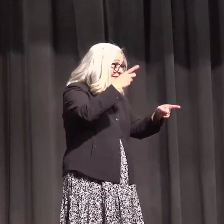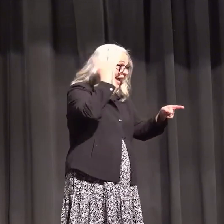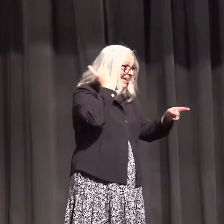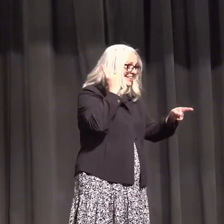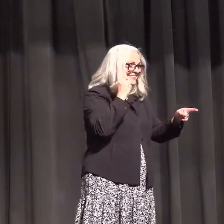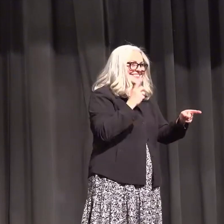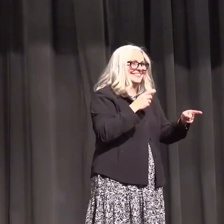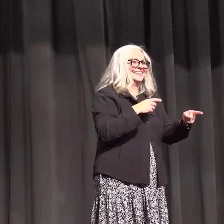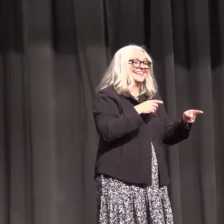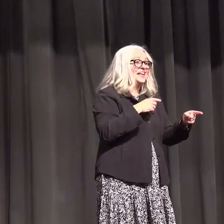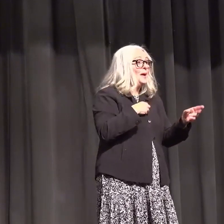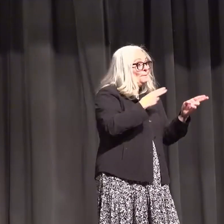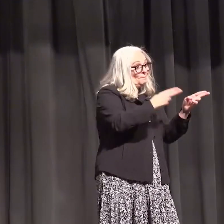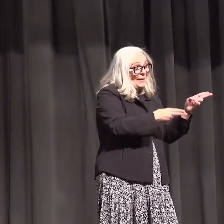and I know